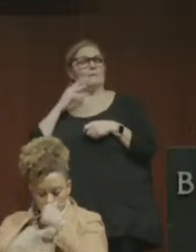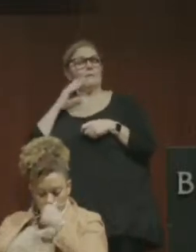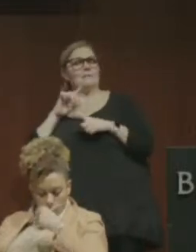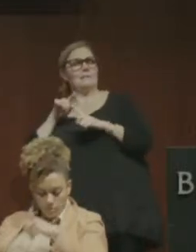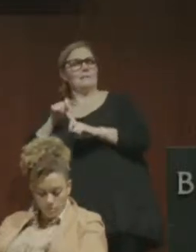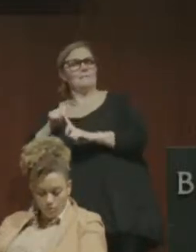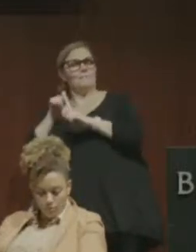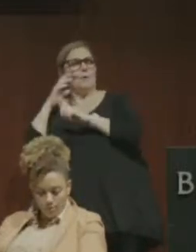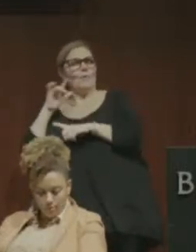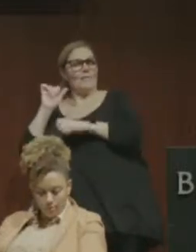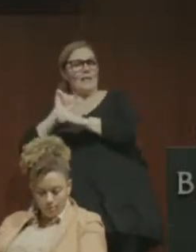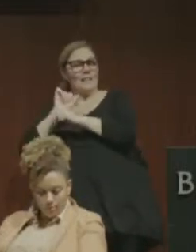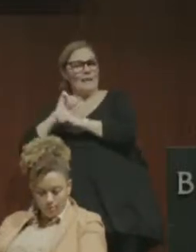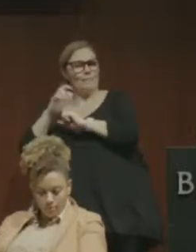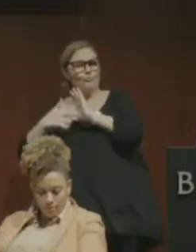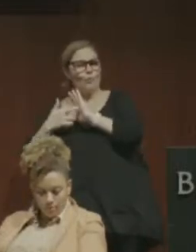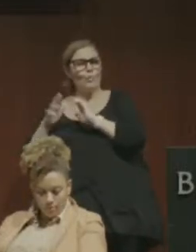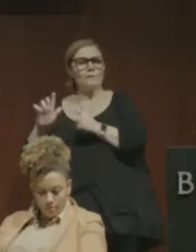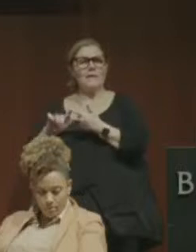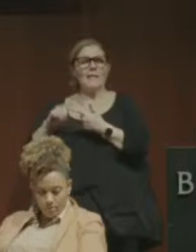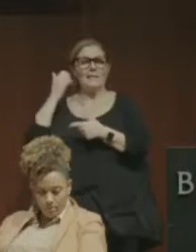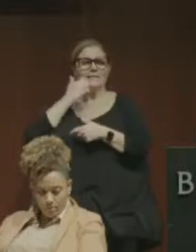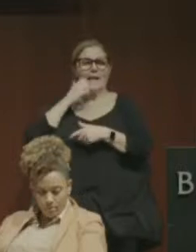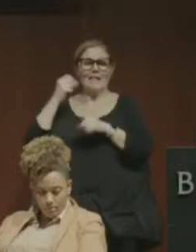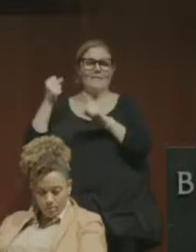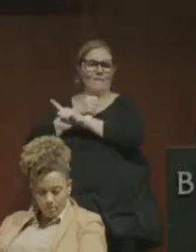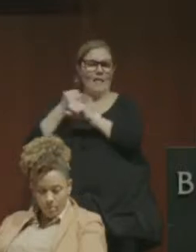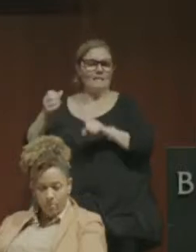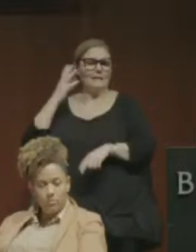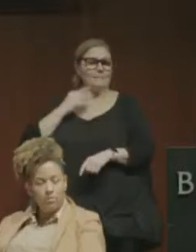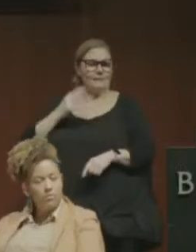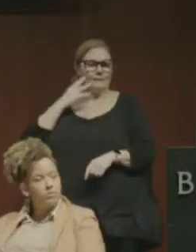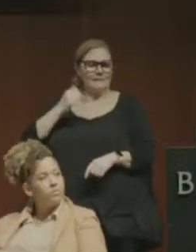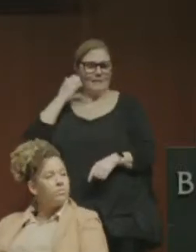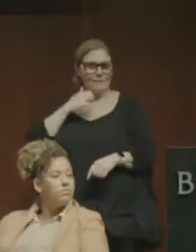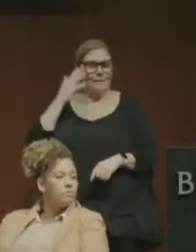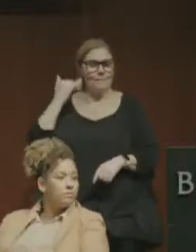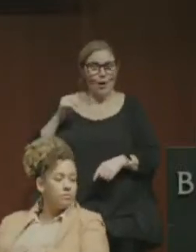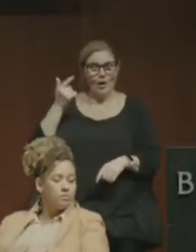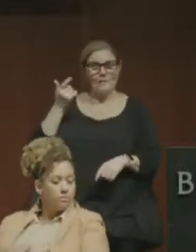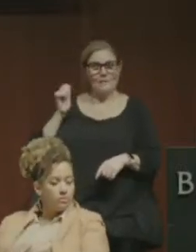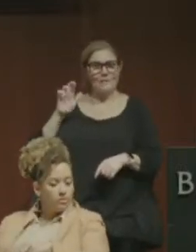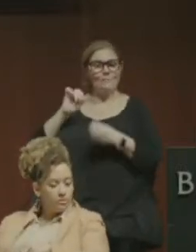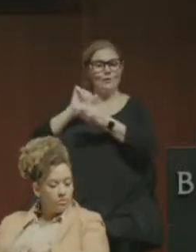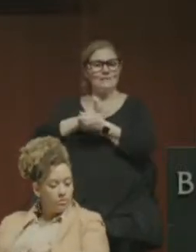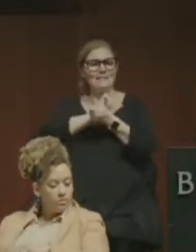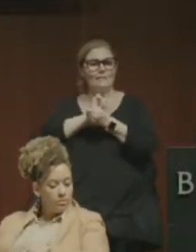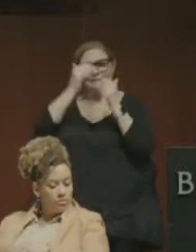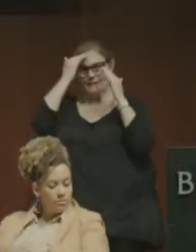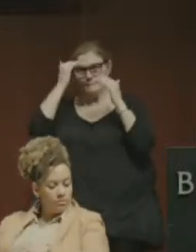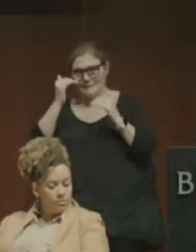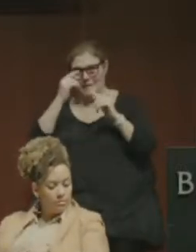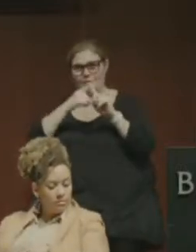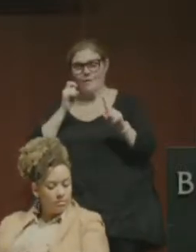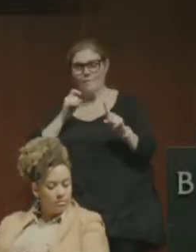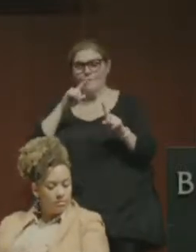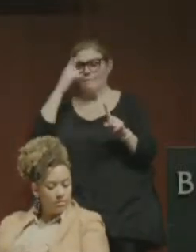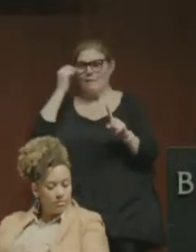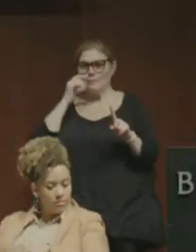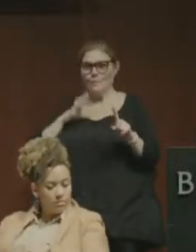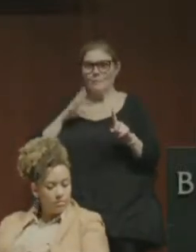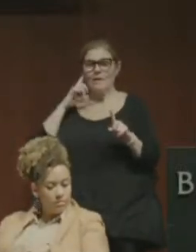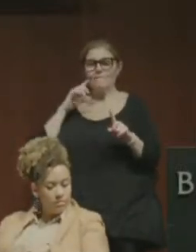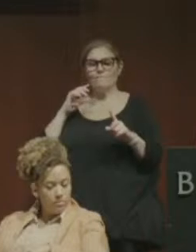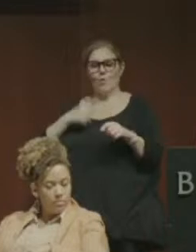terms of their labor roles and the daily violences that they faced, given slavery's expectations from Black women